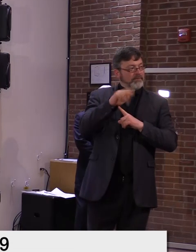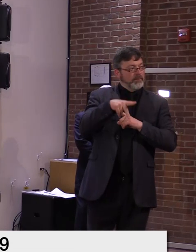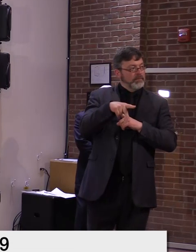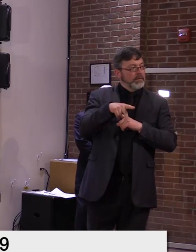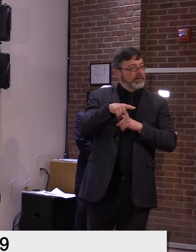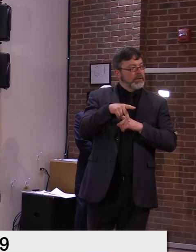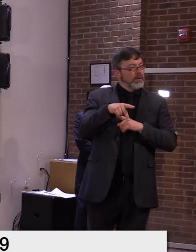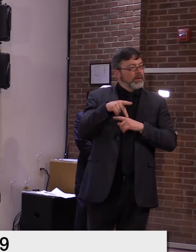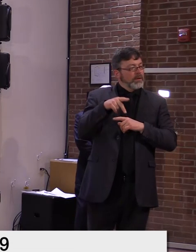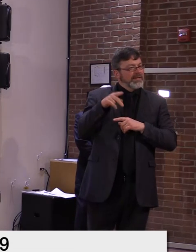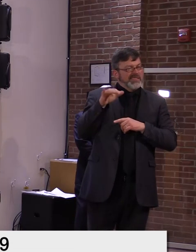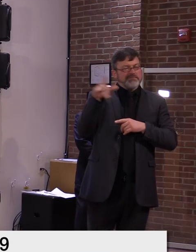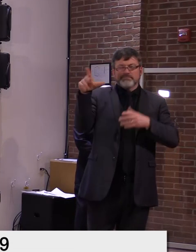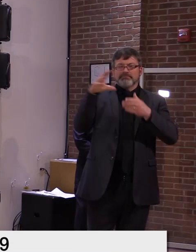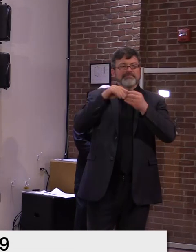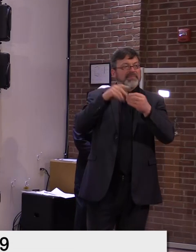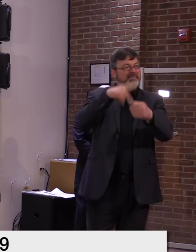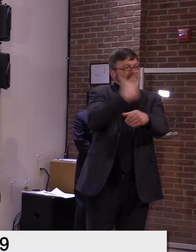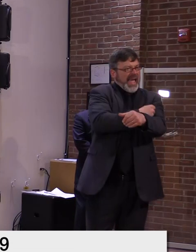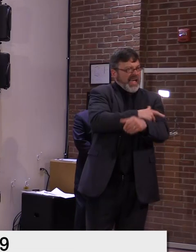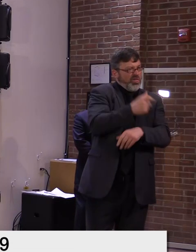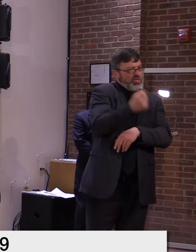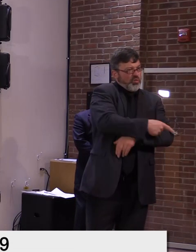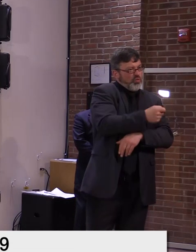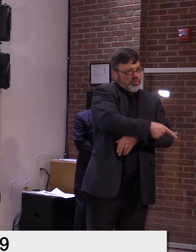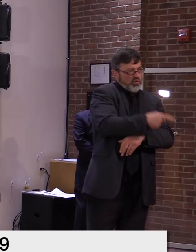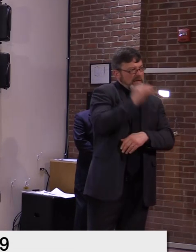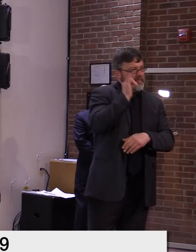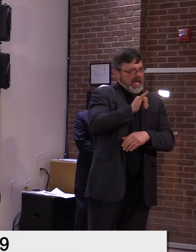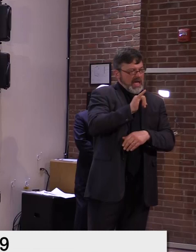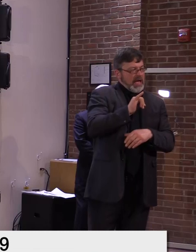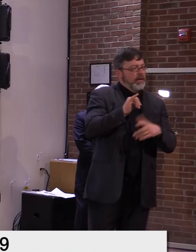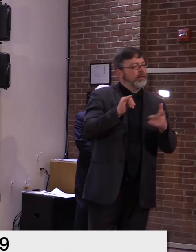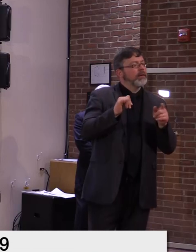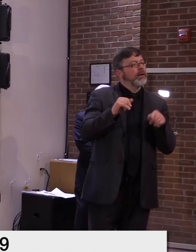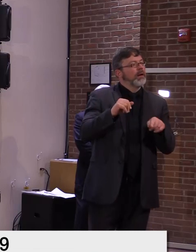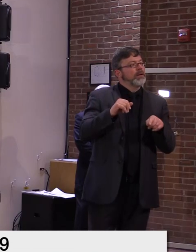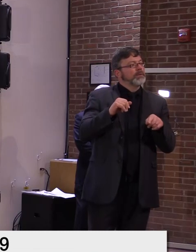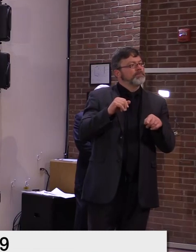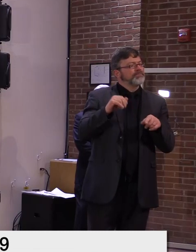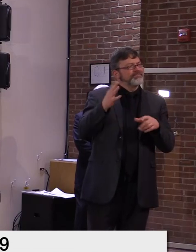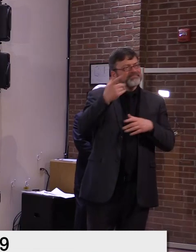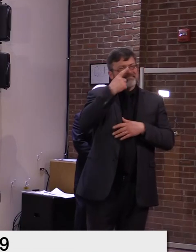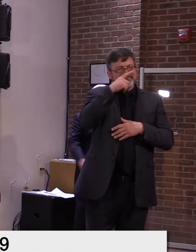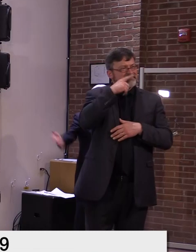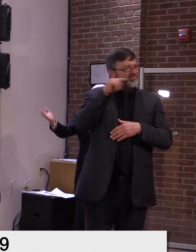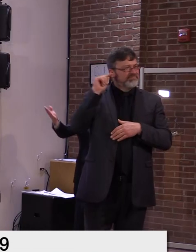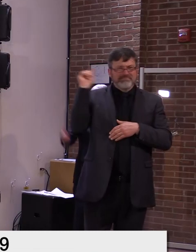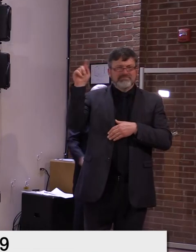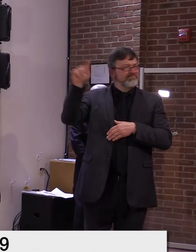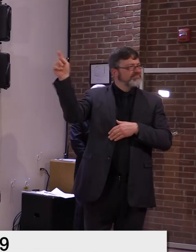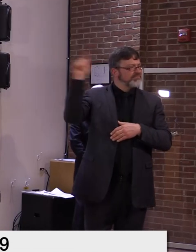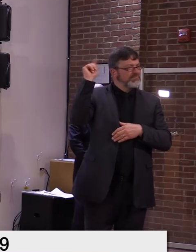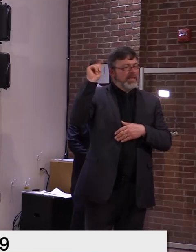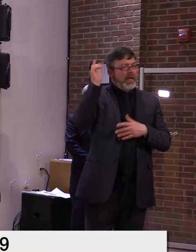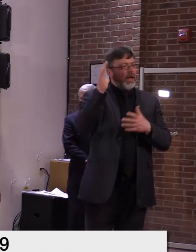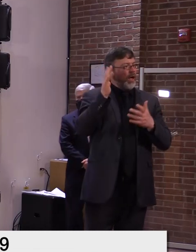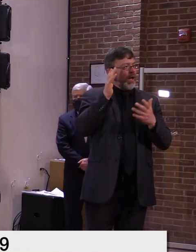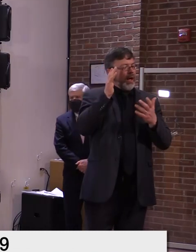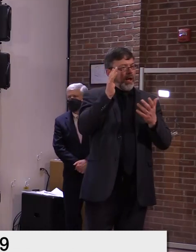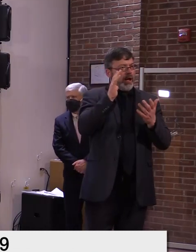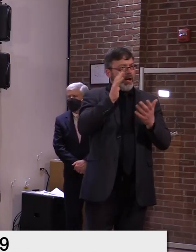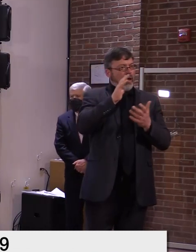if somebody could provide a breakdown of where those vaccines were wasted.